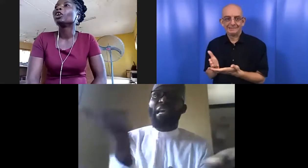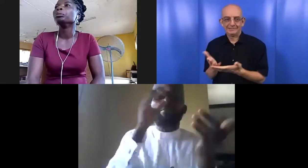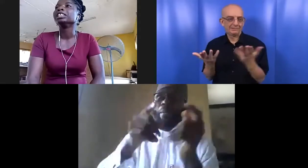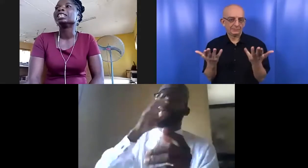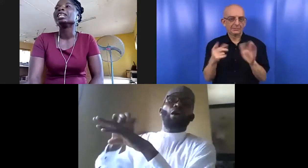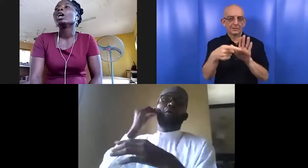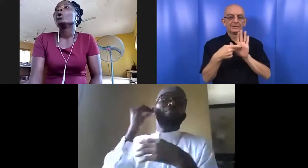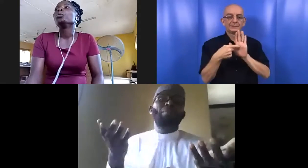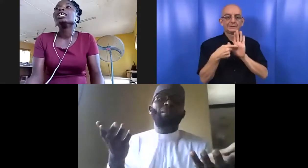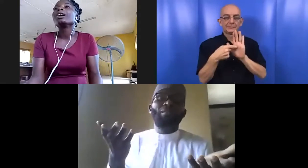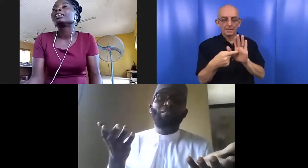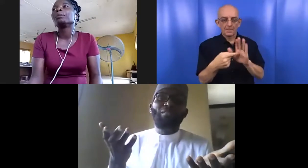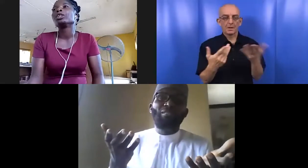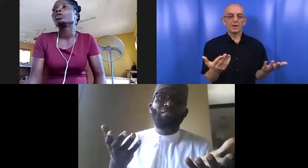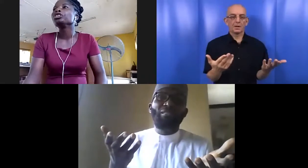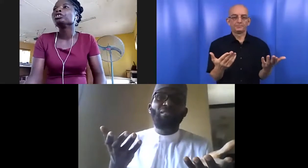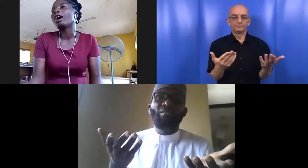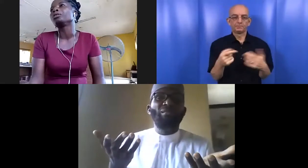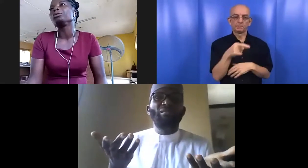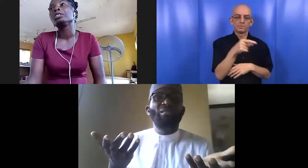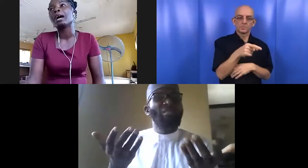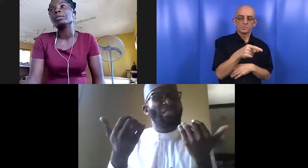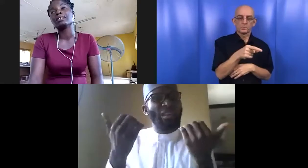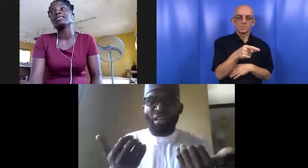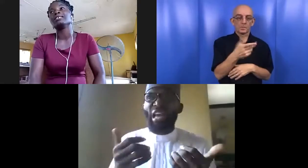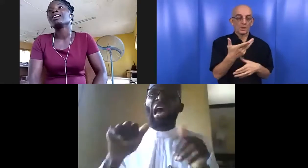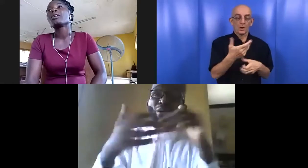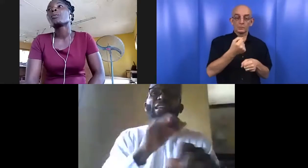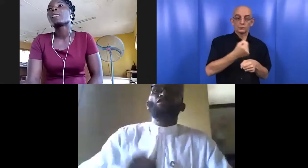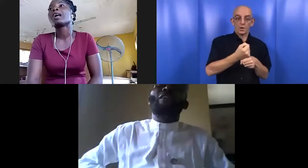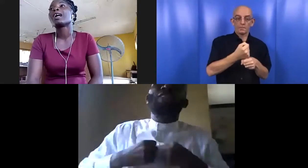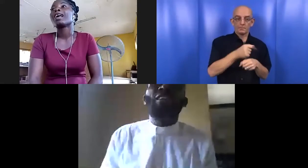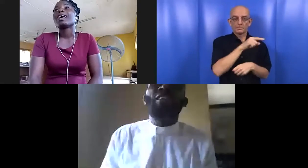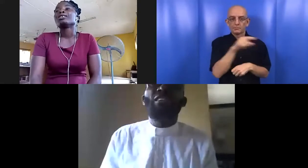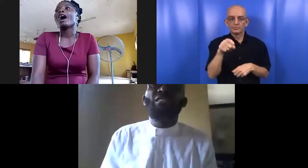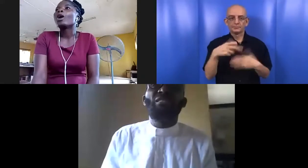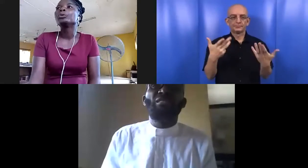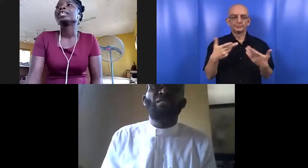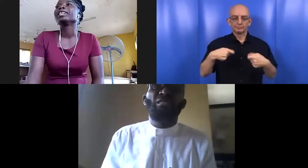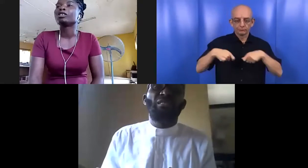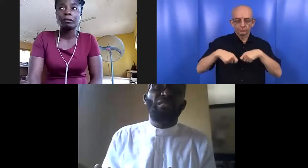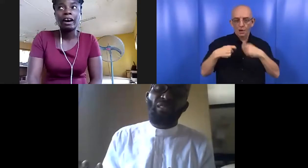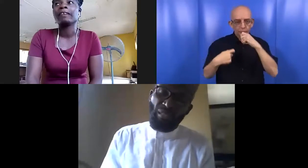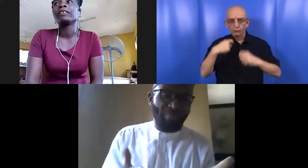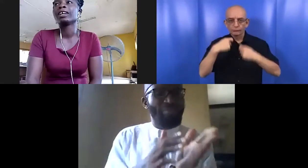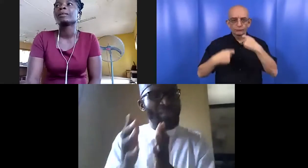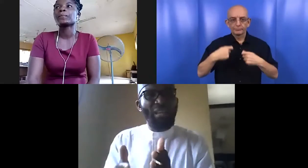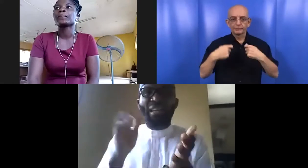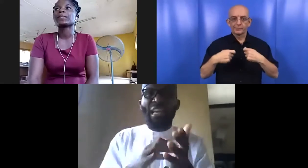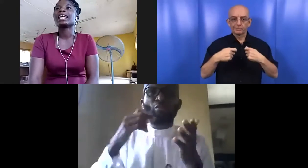people in the community. With the lockdown, they couldn't go out to do their businesses. So how will they